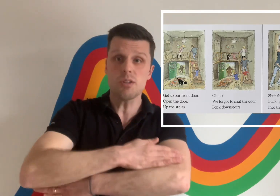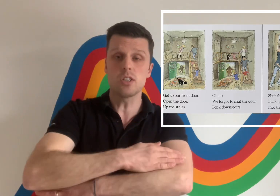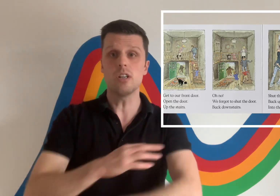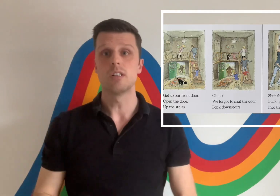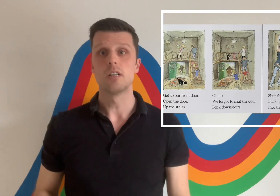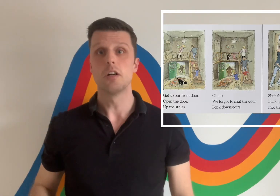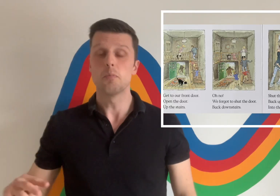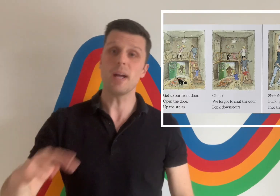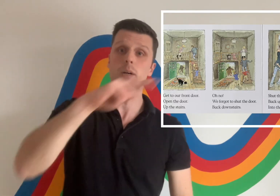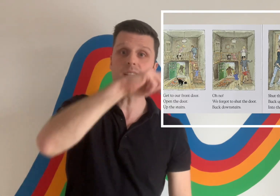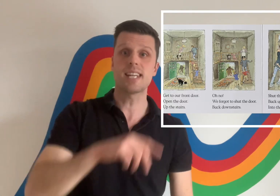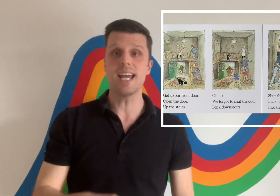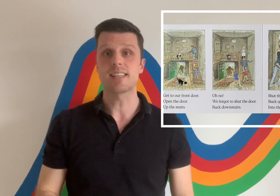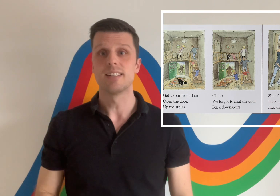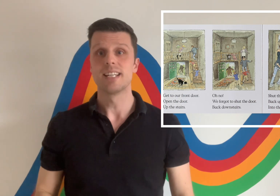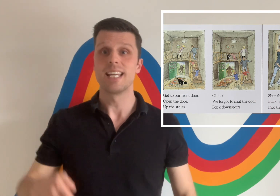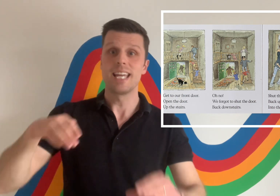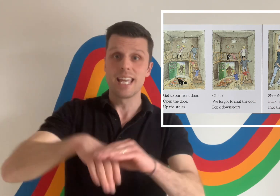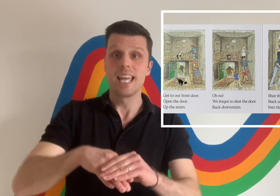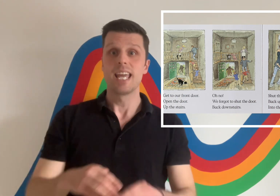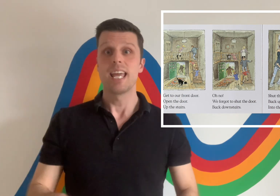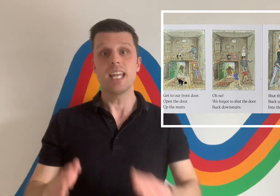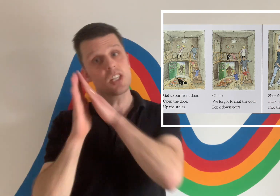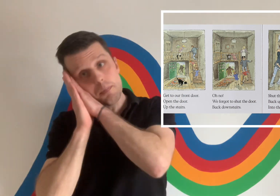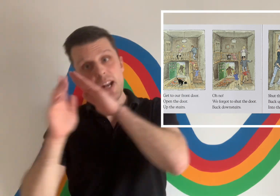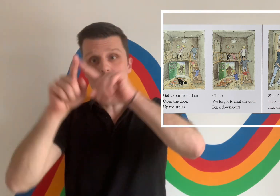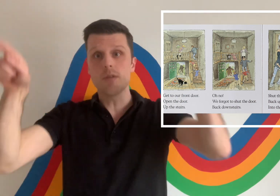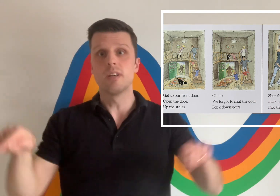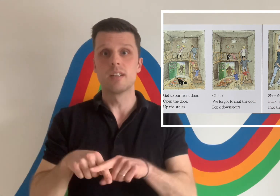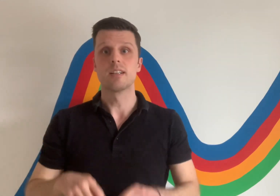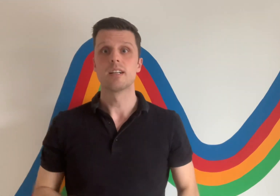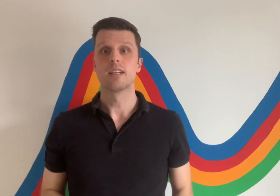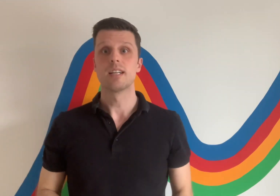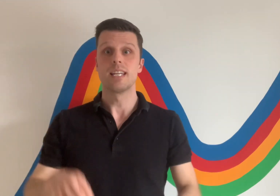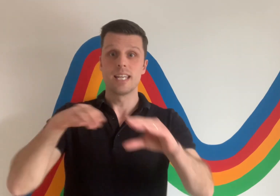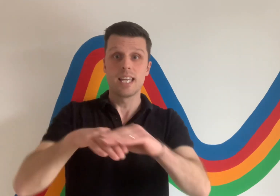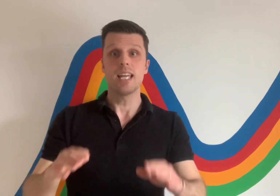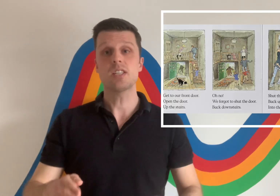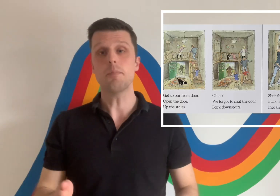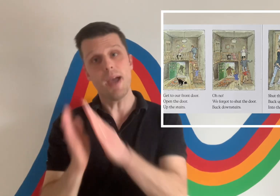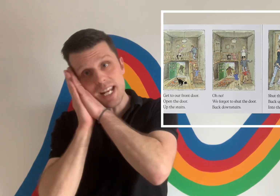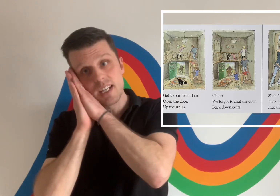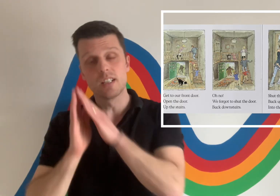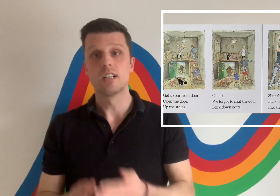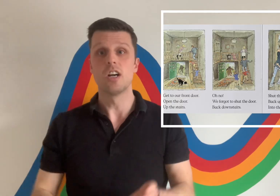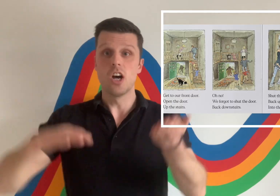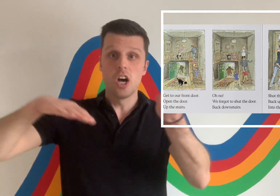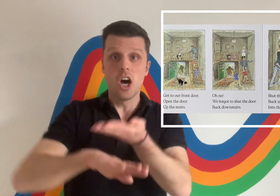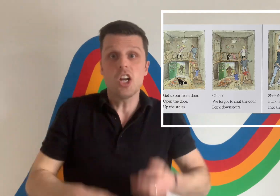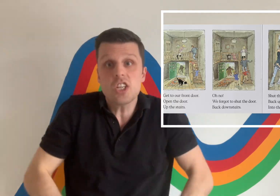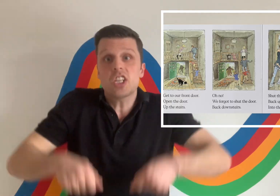door. Back up the stairs. Into the bedroom. Into the bed. Under the